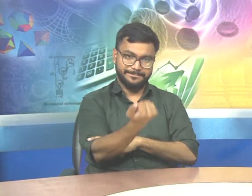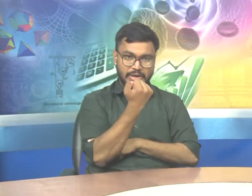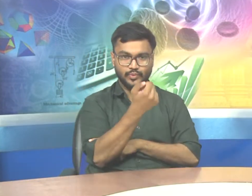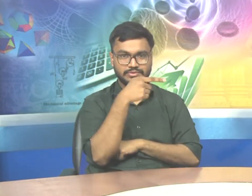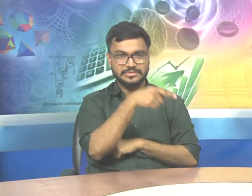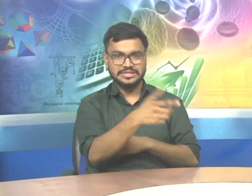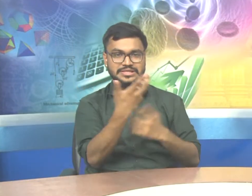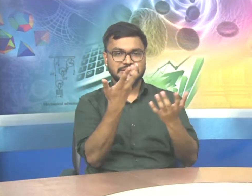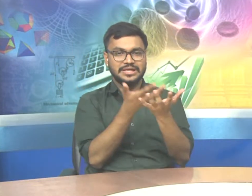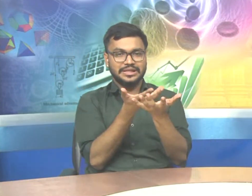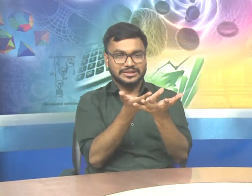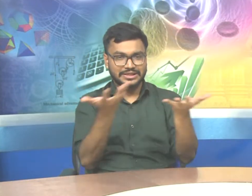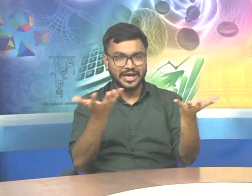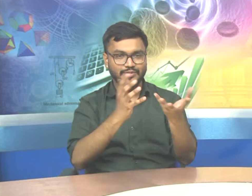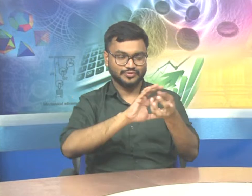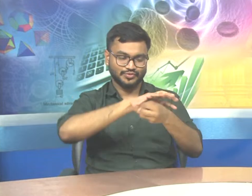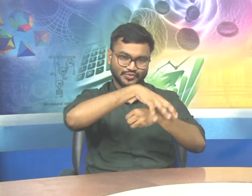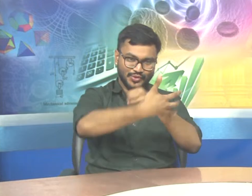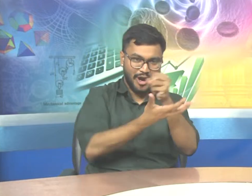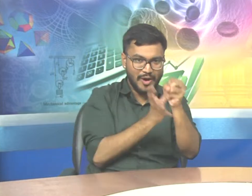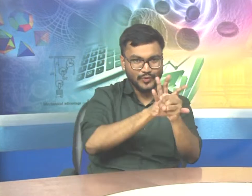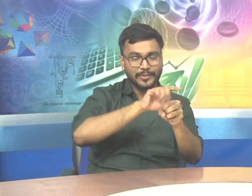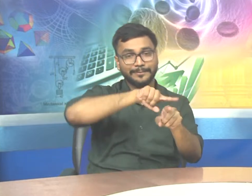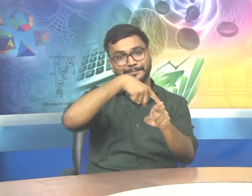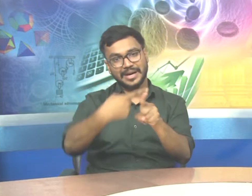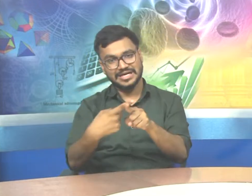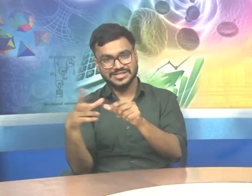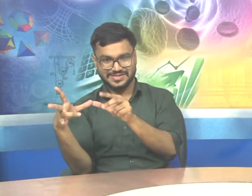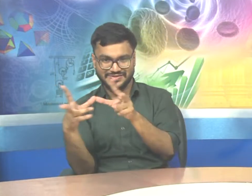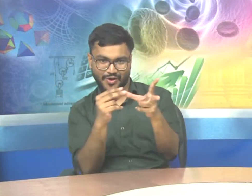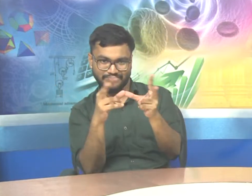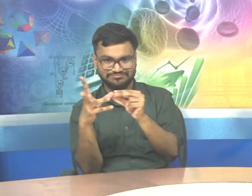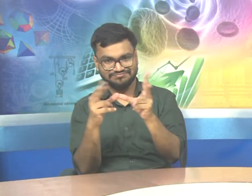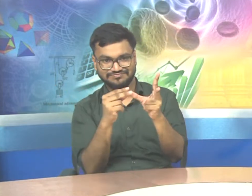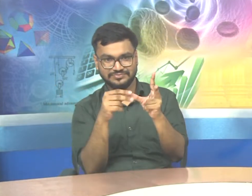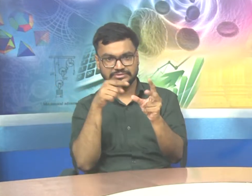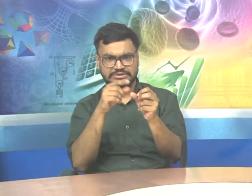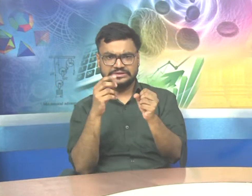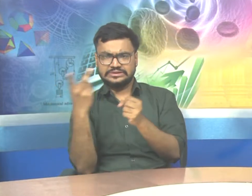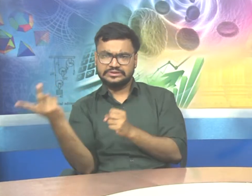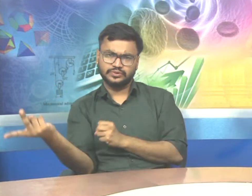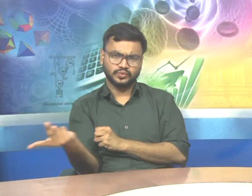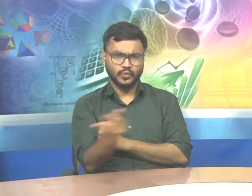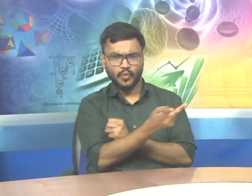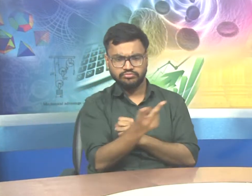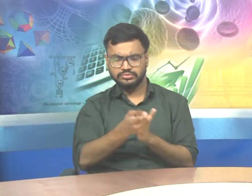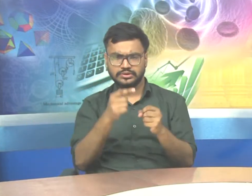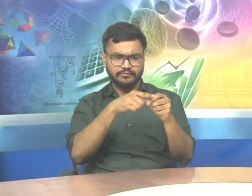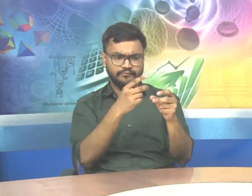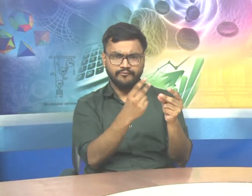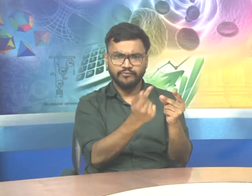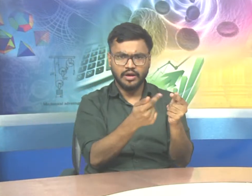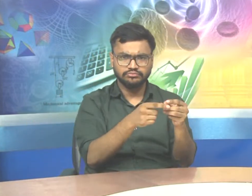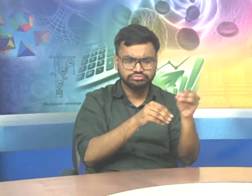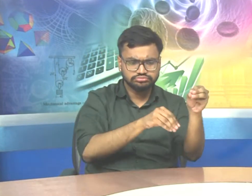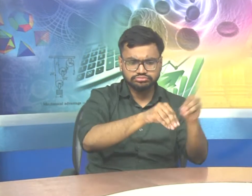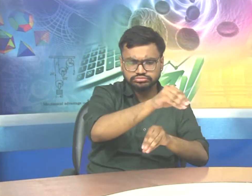In simple words, it is the energy created when atoms and molecules